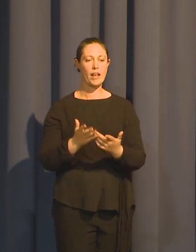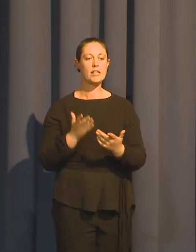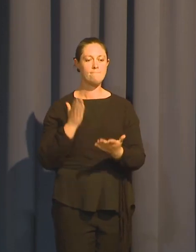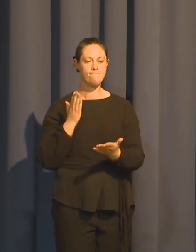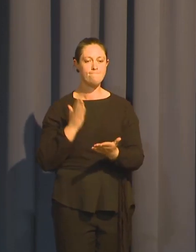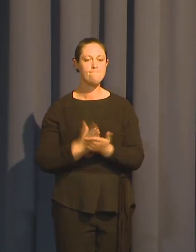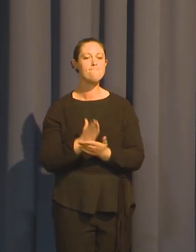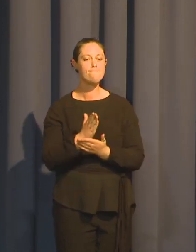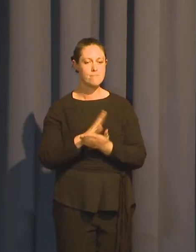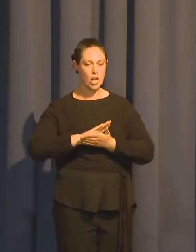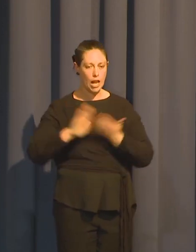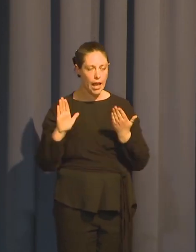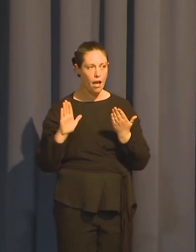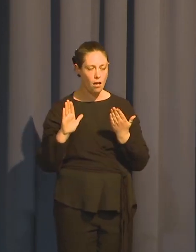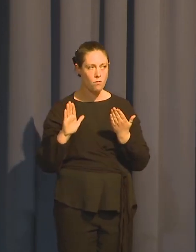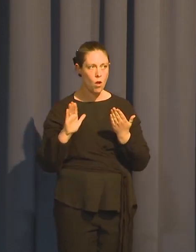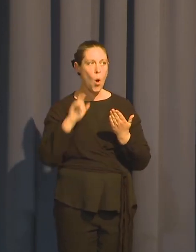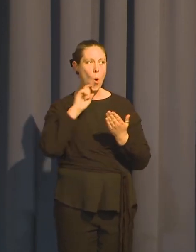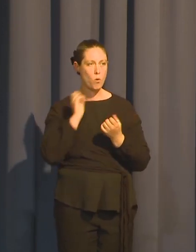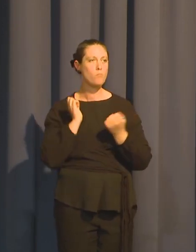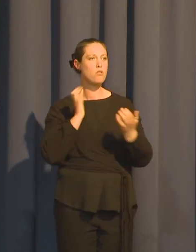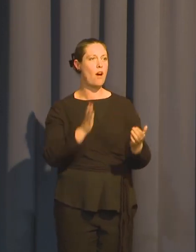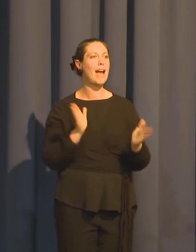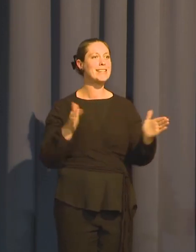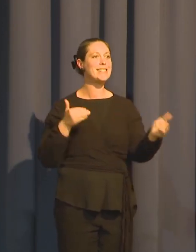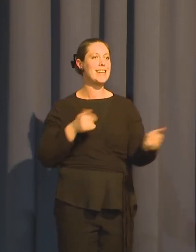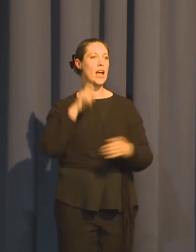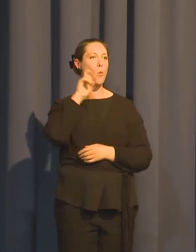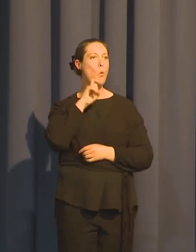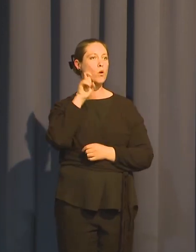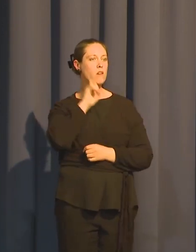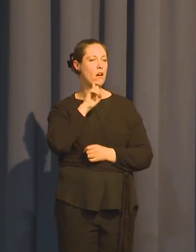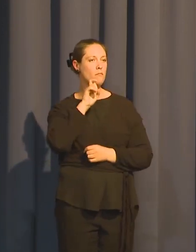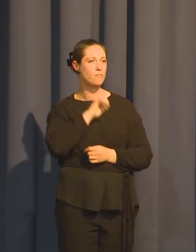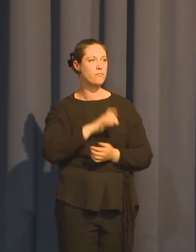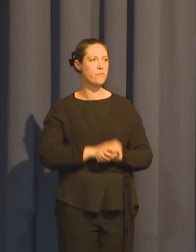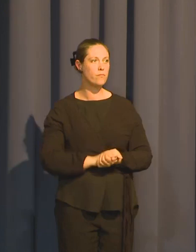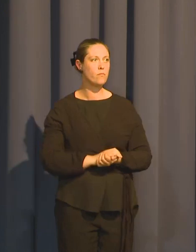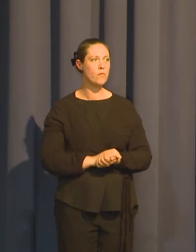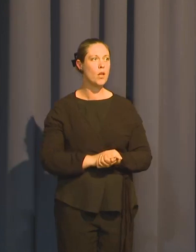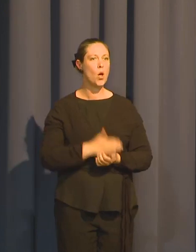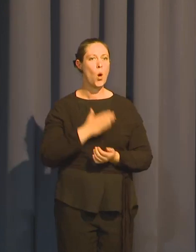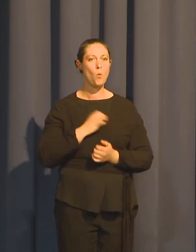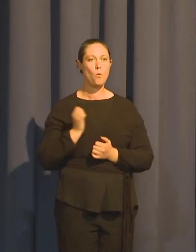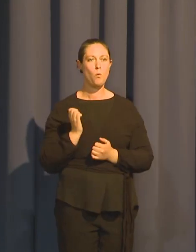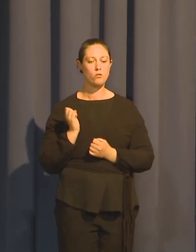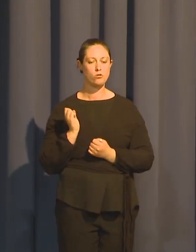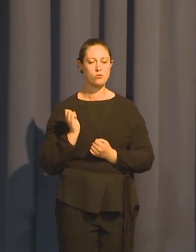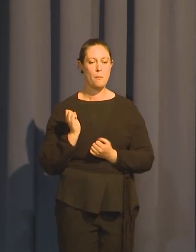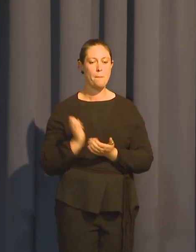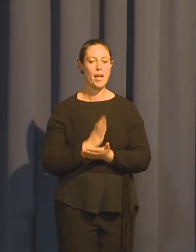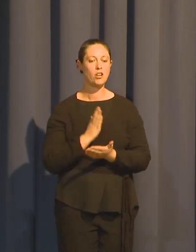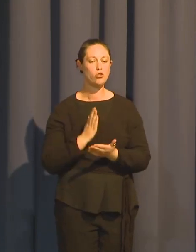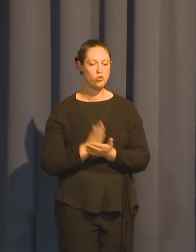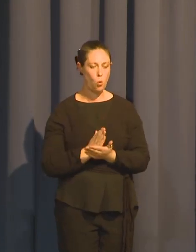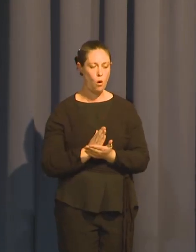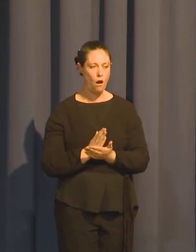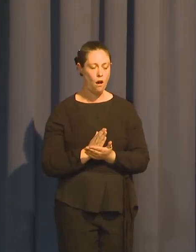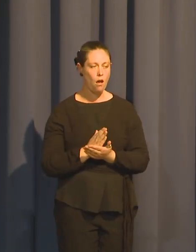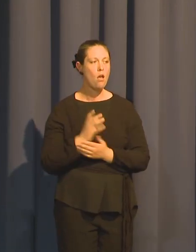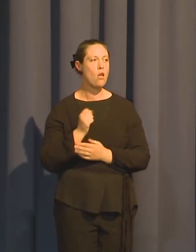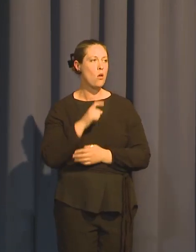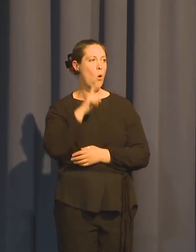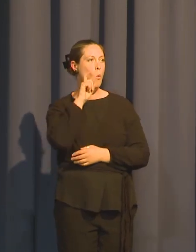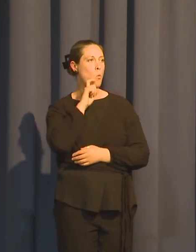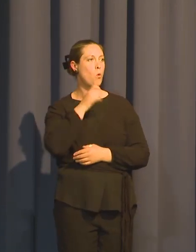that. And options to restore safe drinking water more broadly are also being considered. We have a work stream